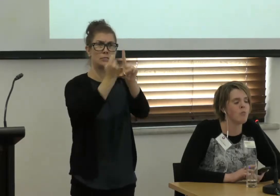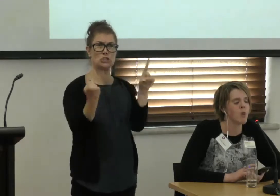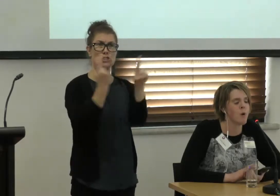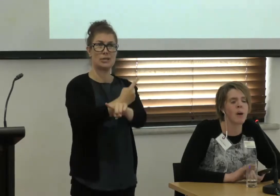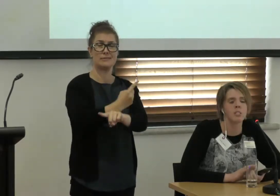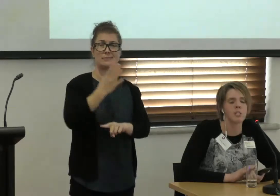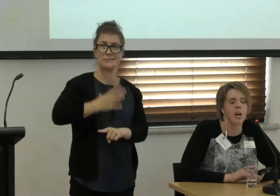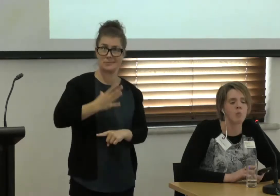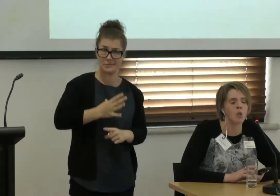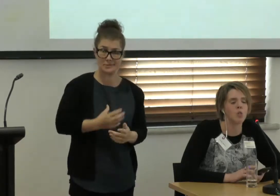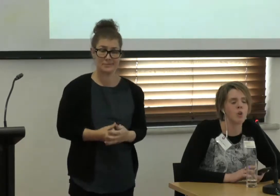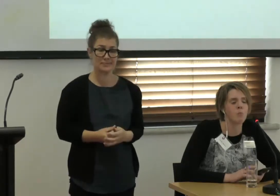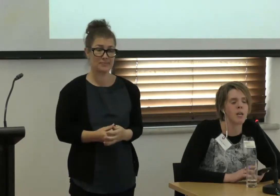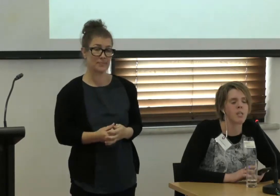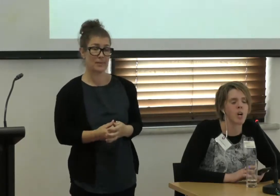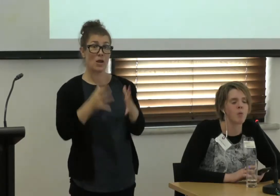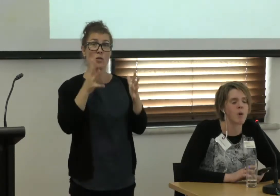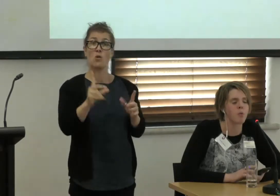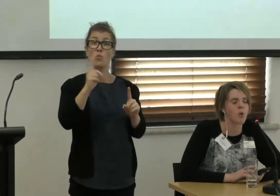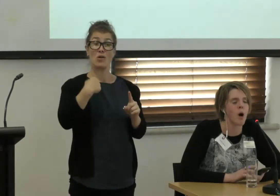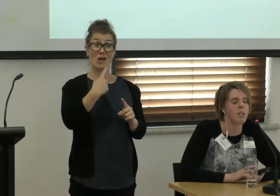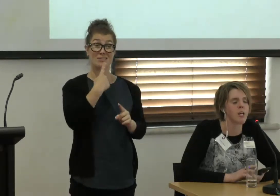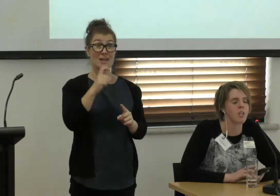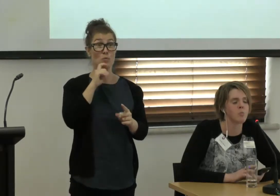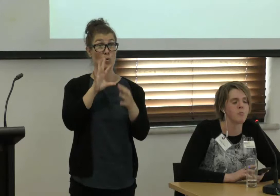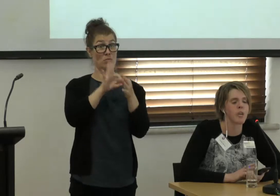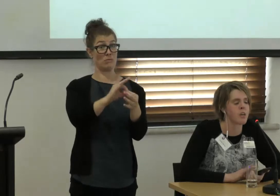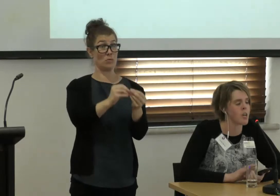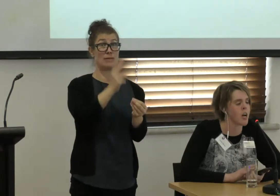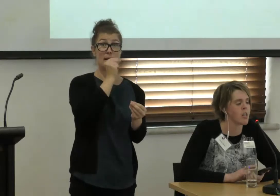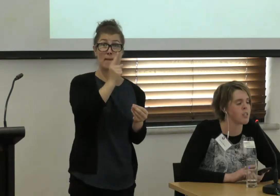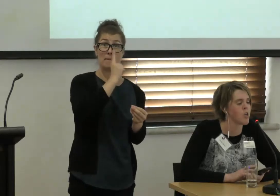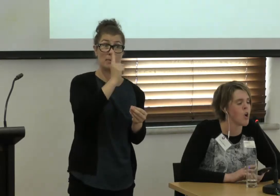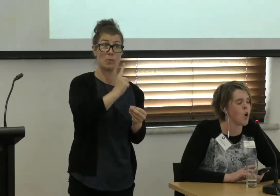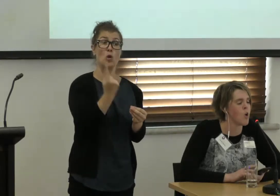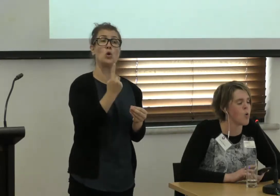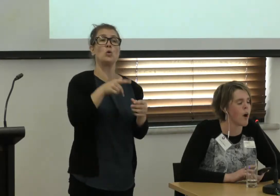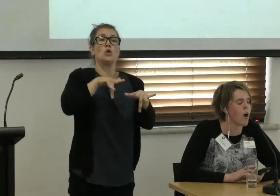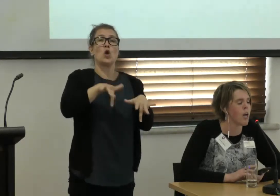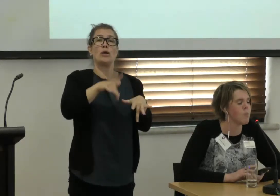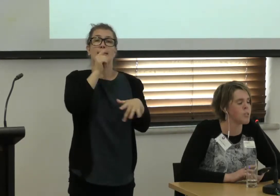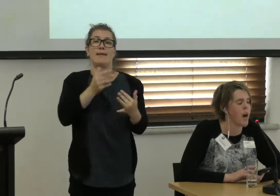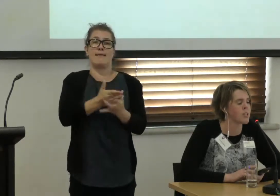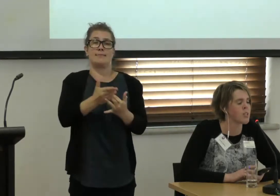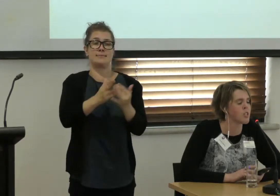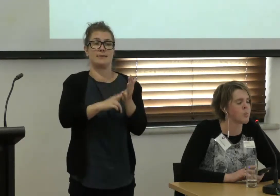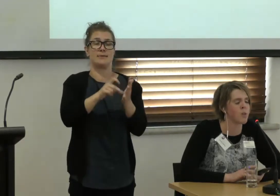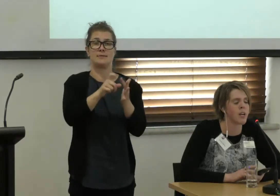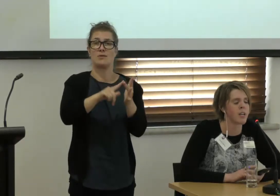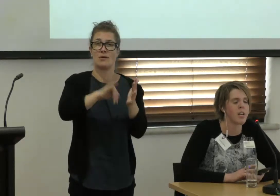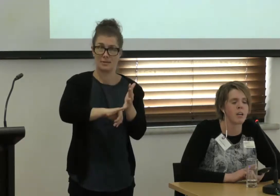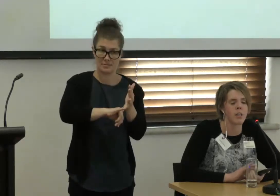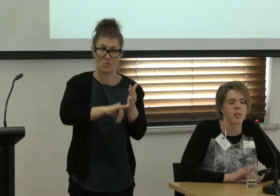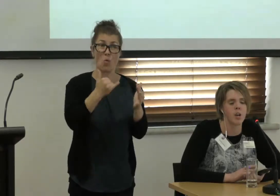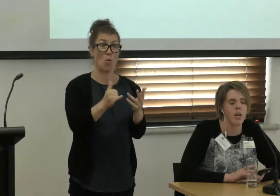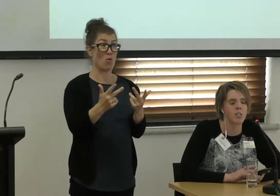lot of what I'm about to say will also apply to younger people who aren't eligible for the NDIS, or who are unable to access the supports they need